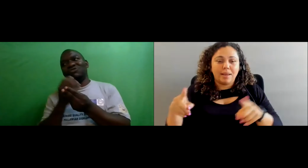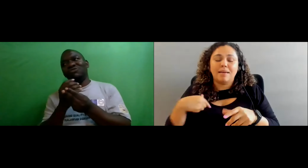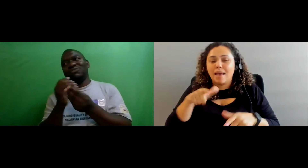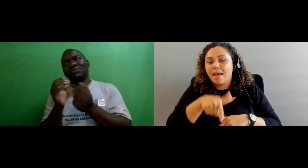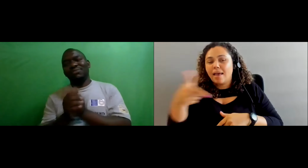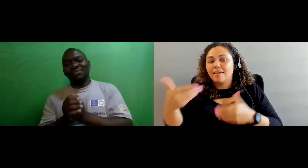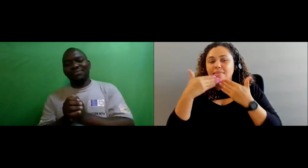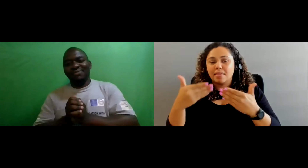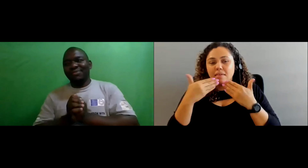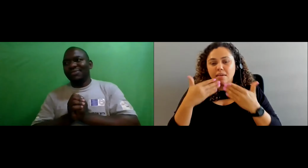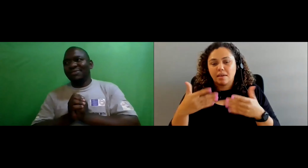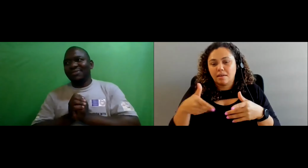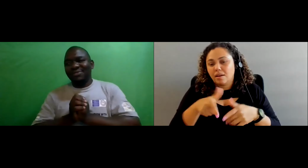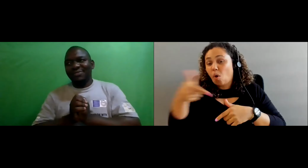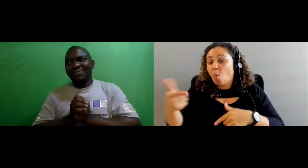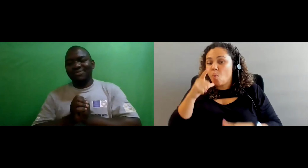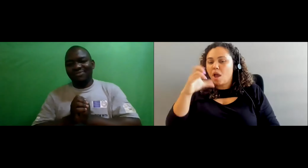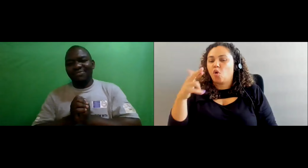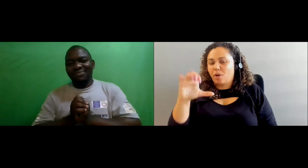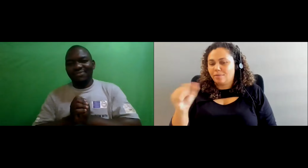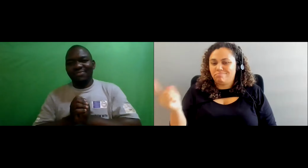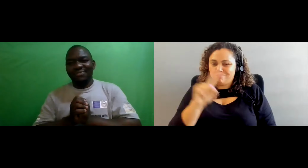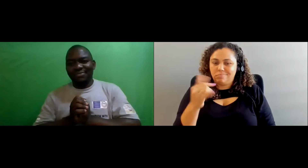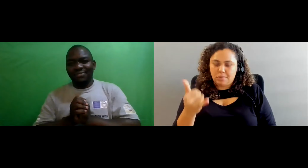give over to Chris.